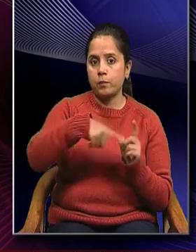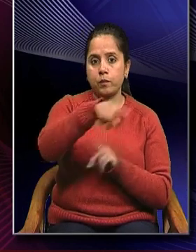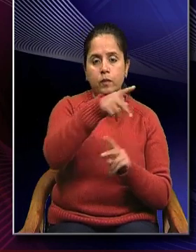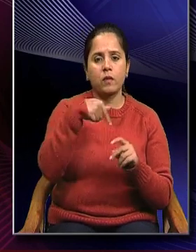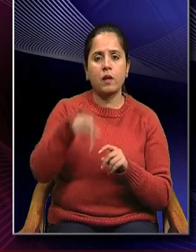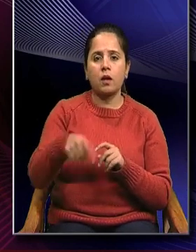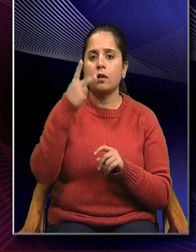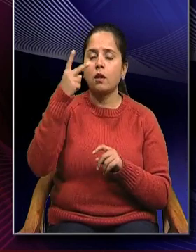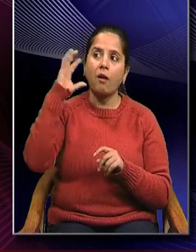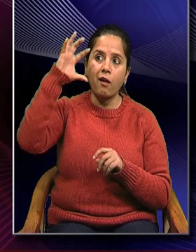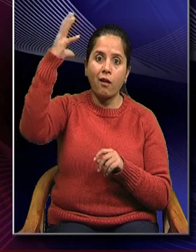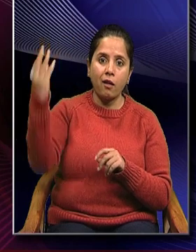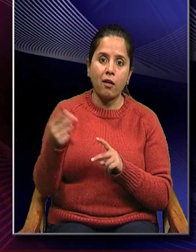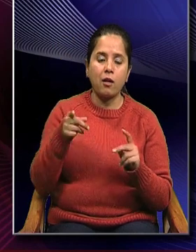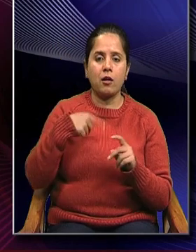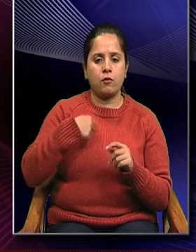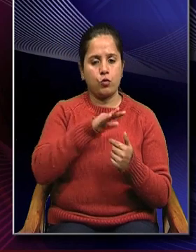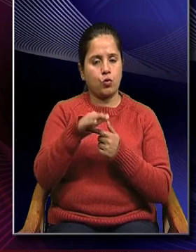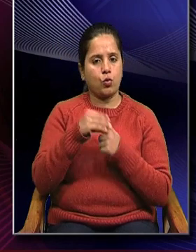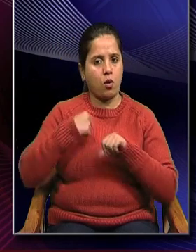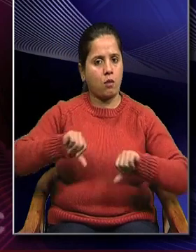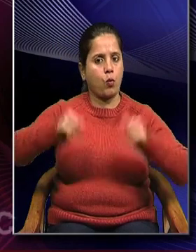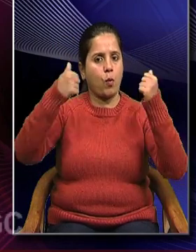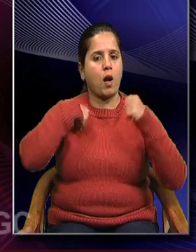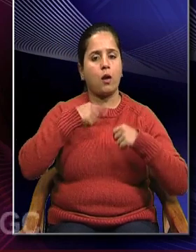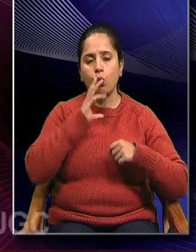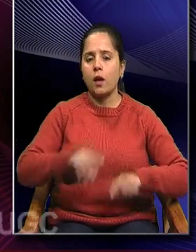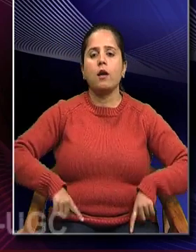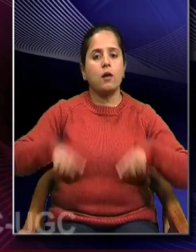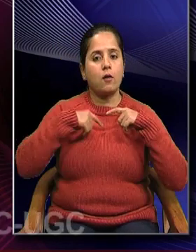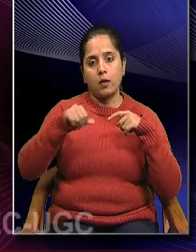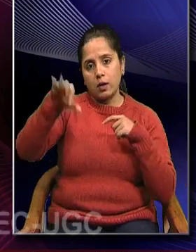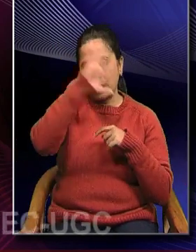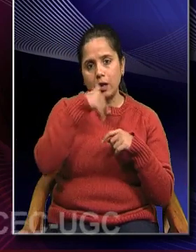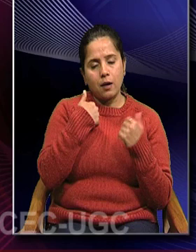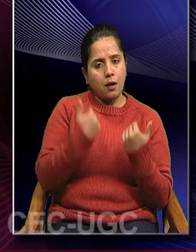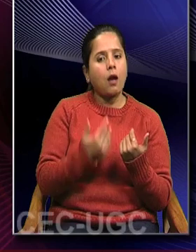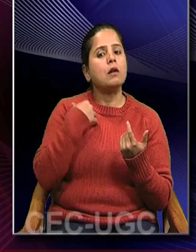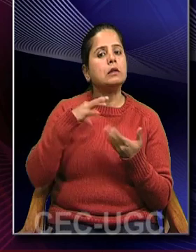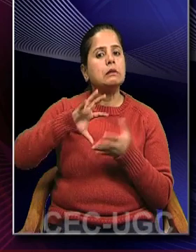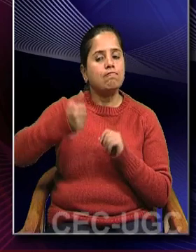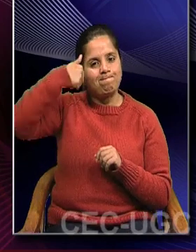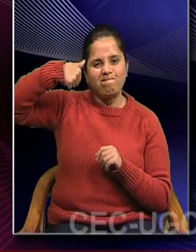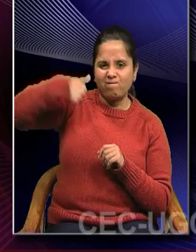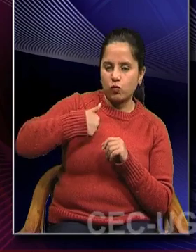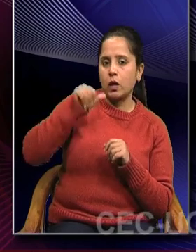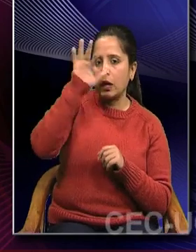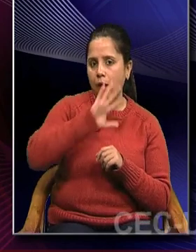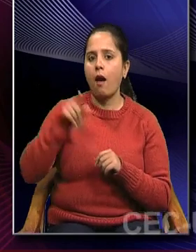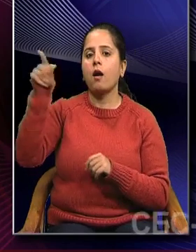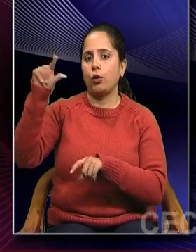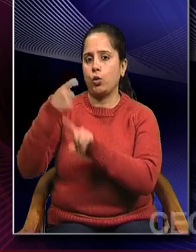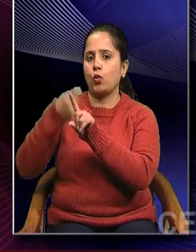dwellings sun seldom shone in real life. So, India was being exploited by the